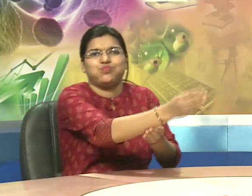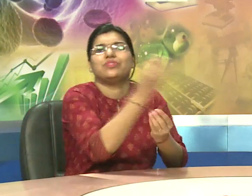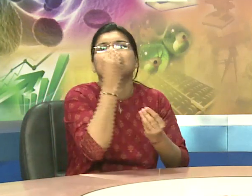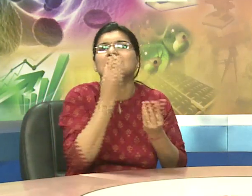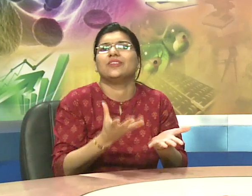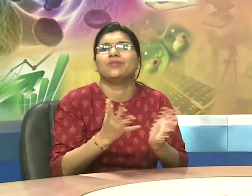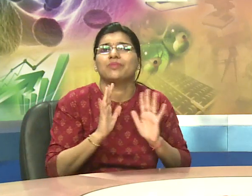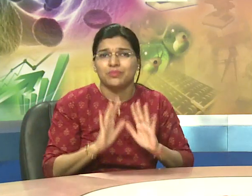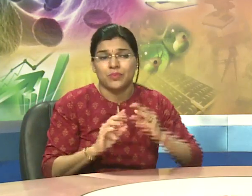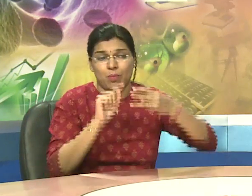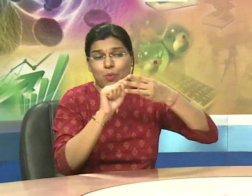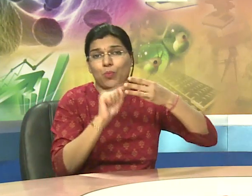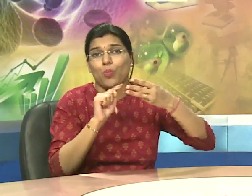Pipeline gas is ready to help.